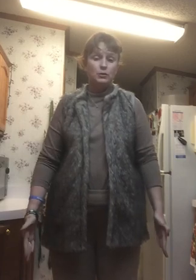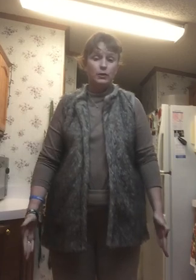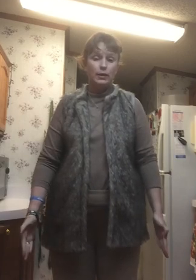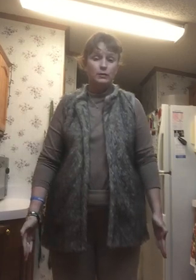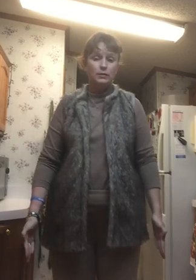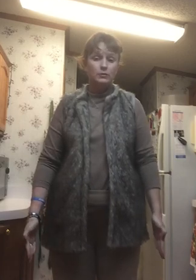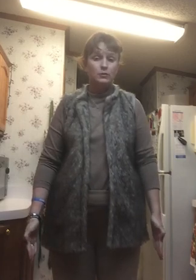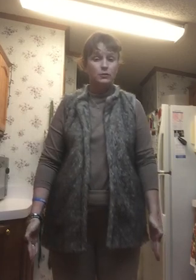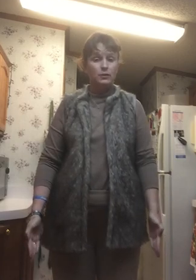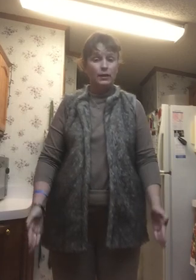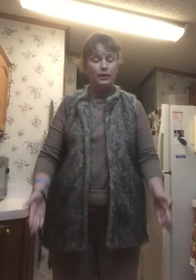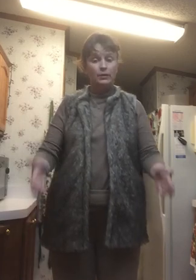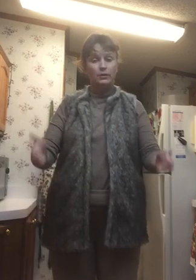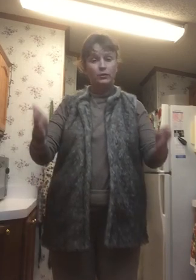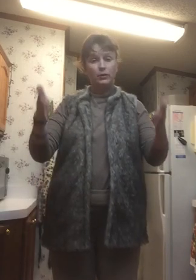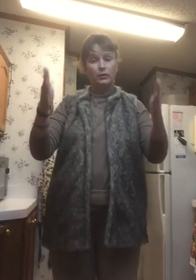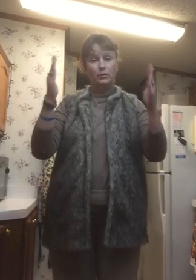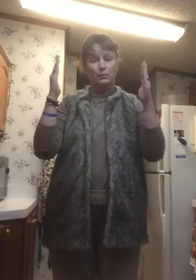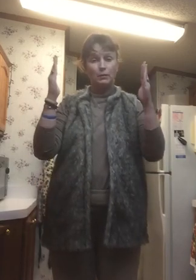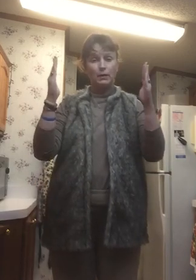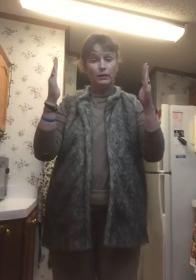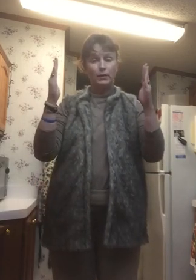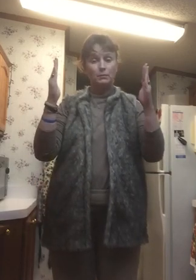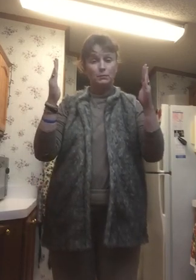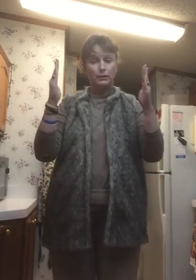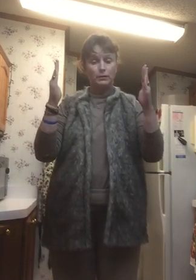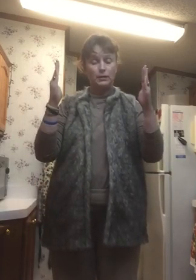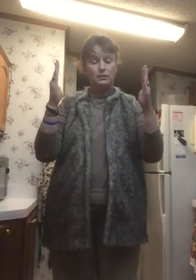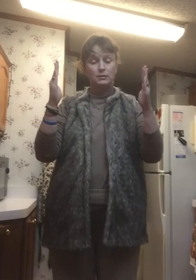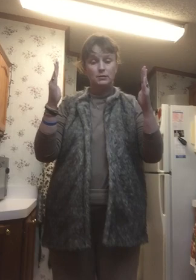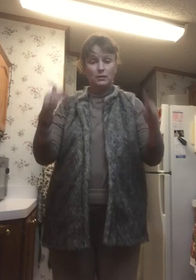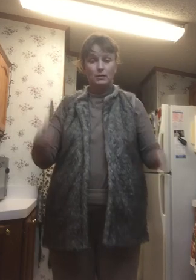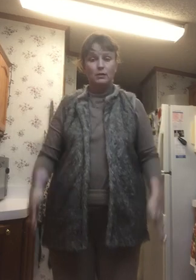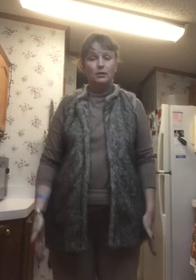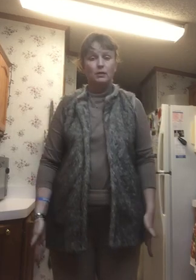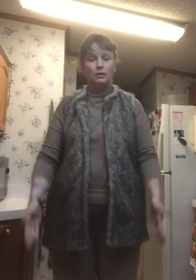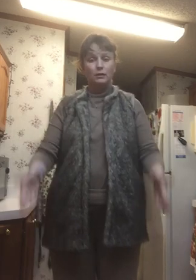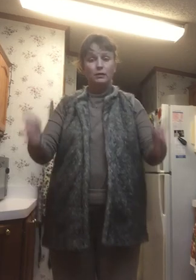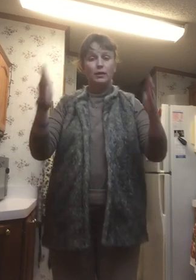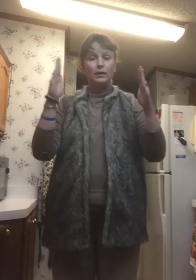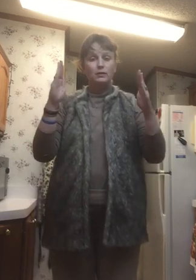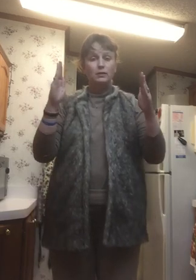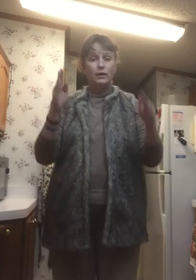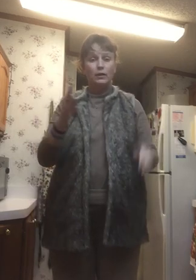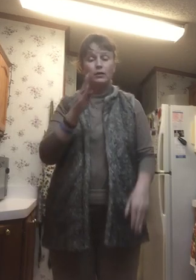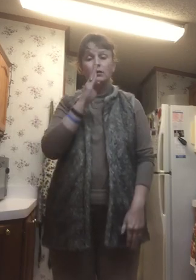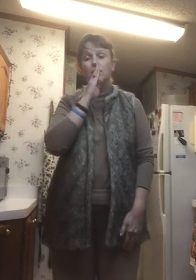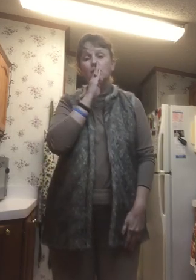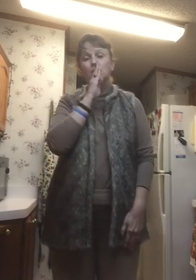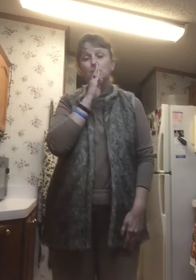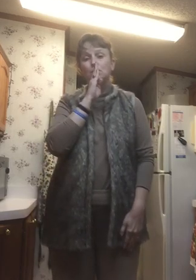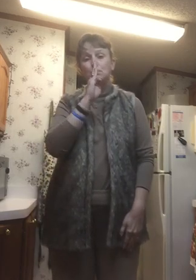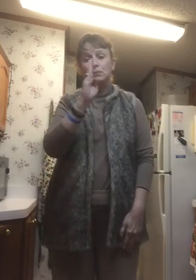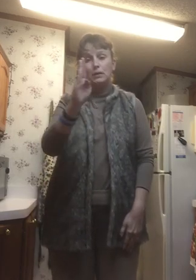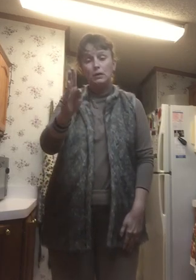your hands down to your side, and then they're going to come right back up like this. Let there